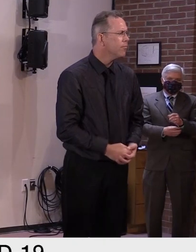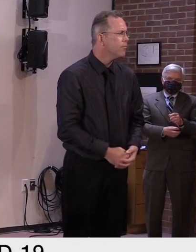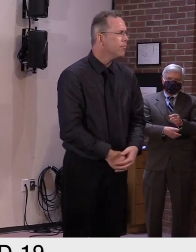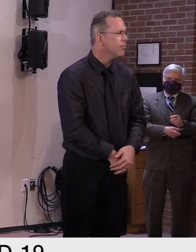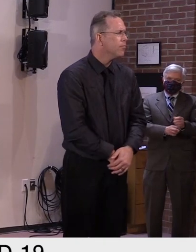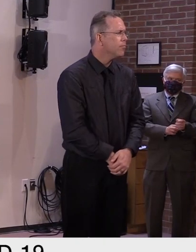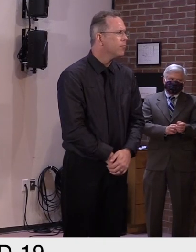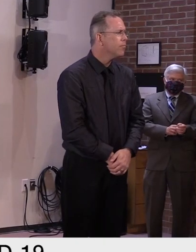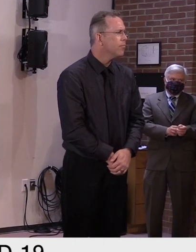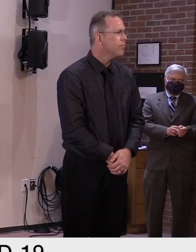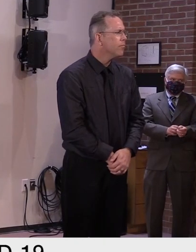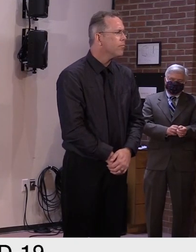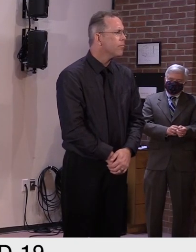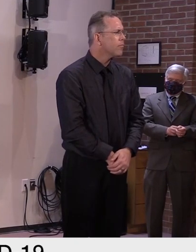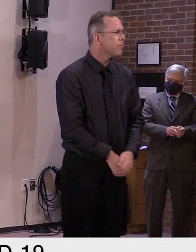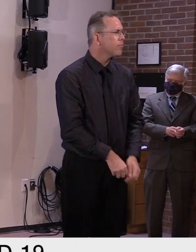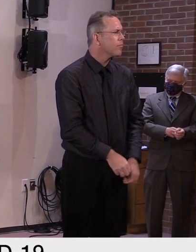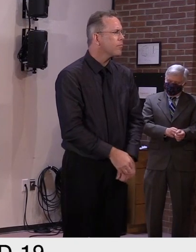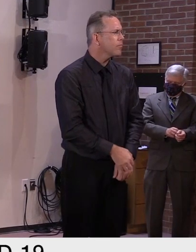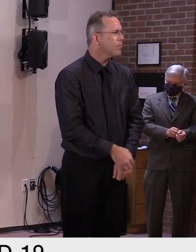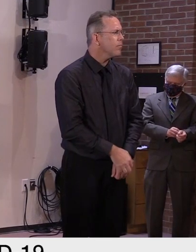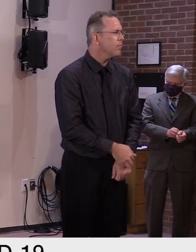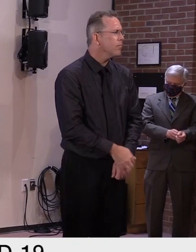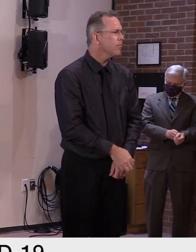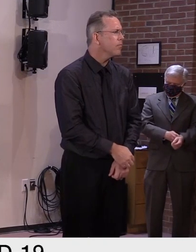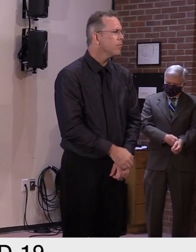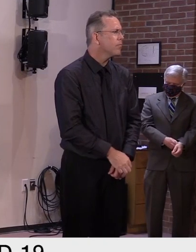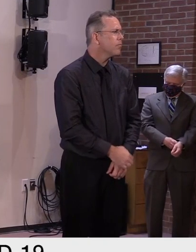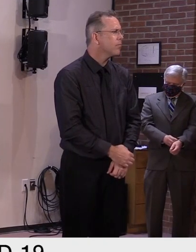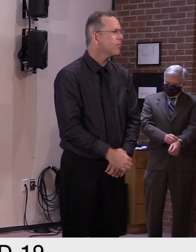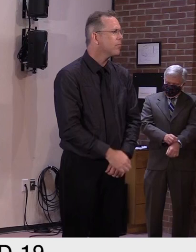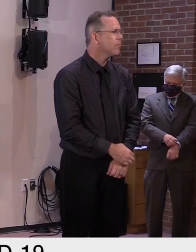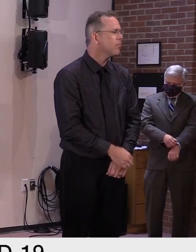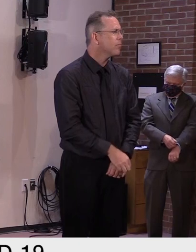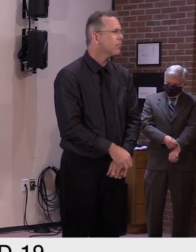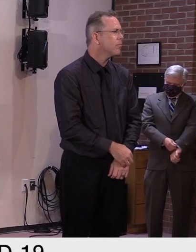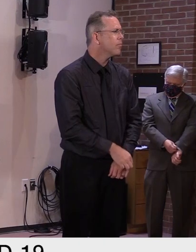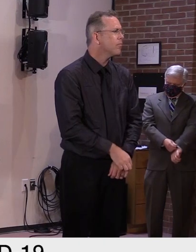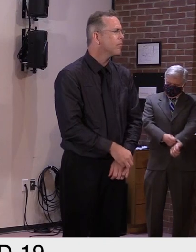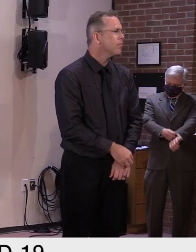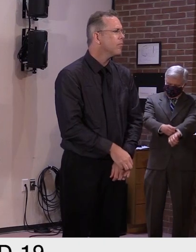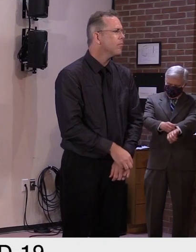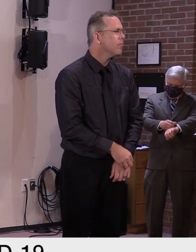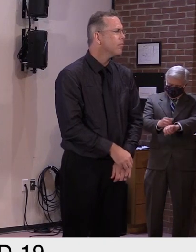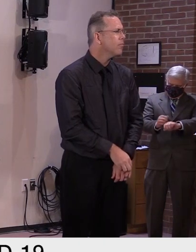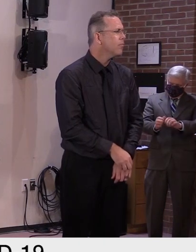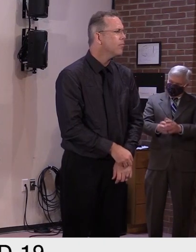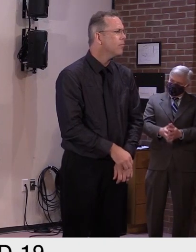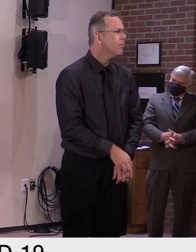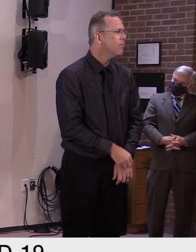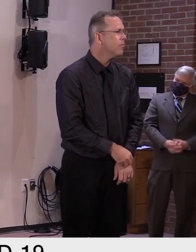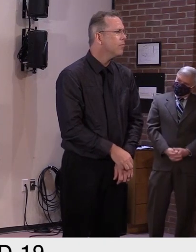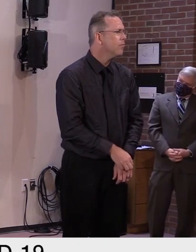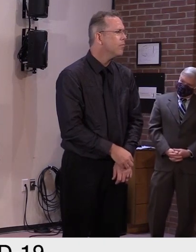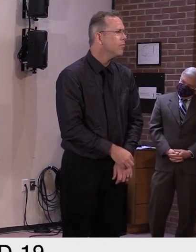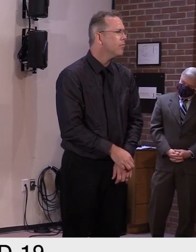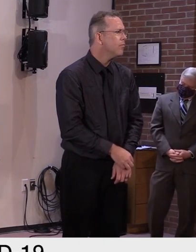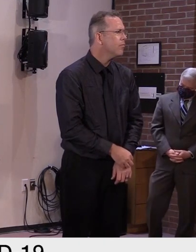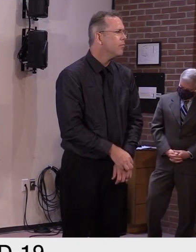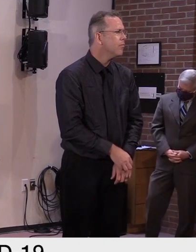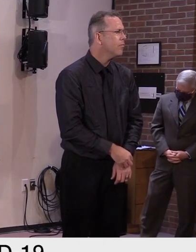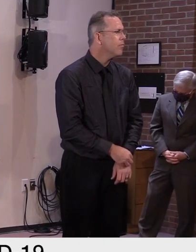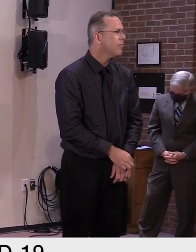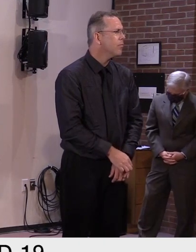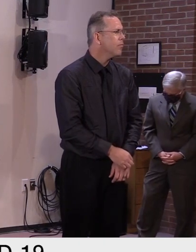economic contingency you can see, or is it sort of like we're really, really counting on something from Washington, D.C.? Well,